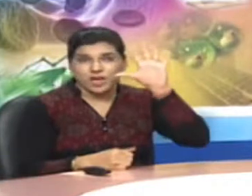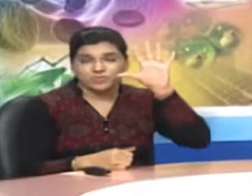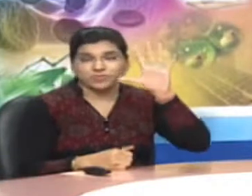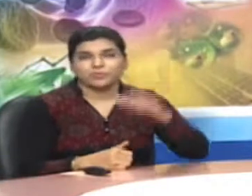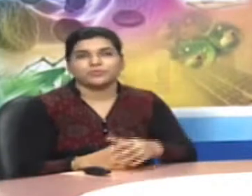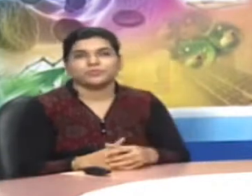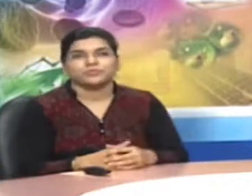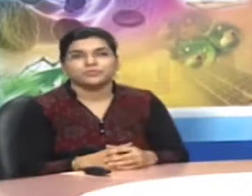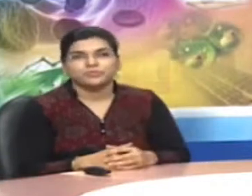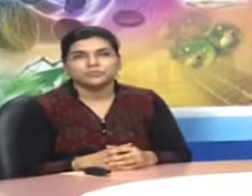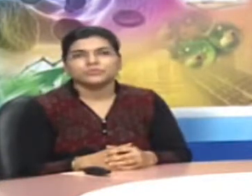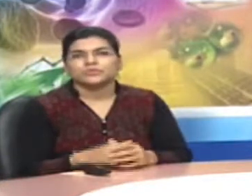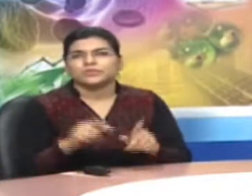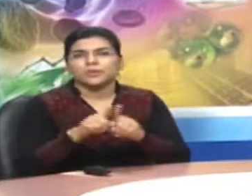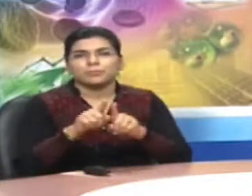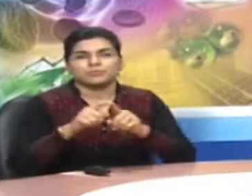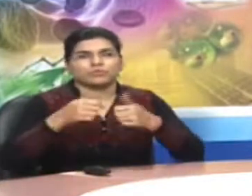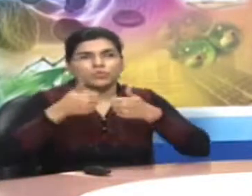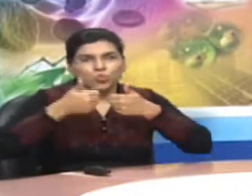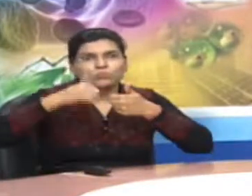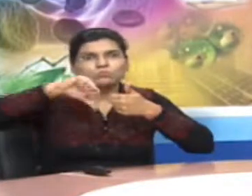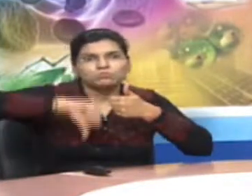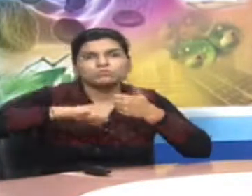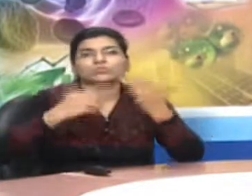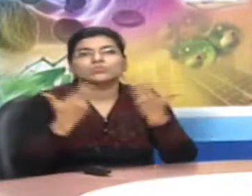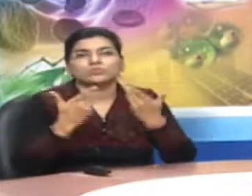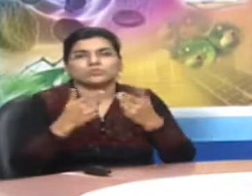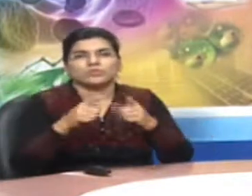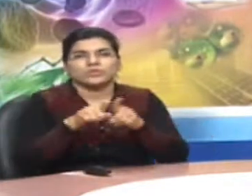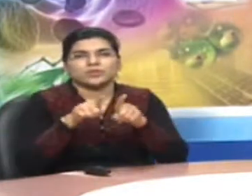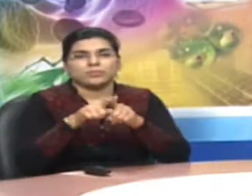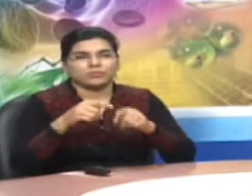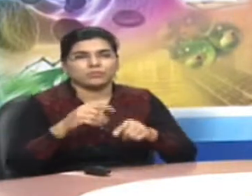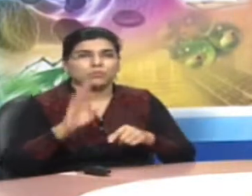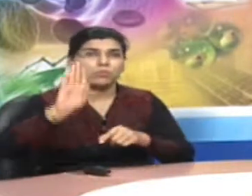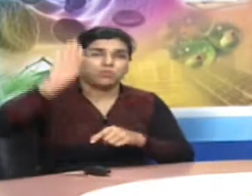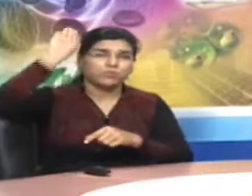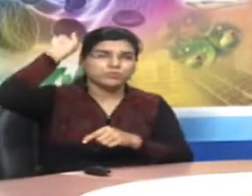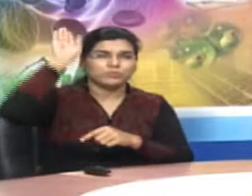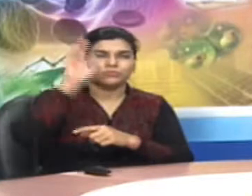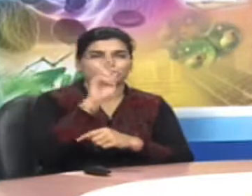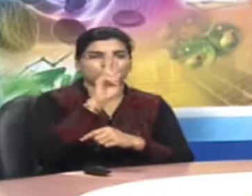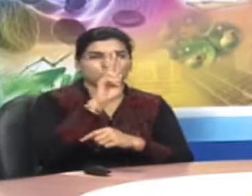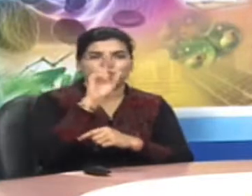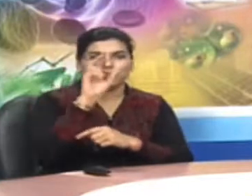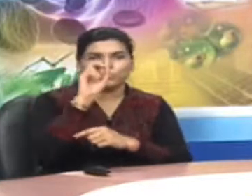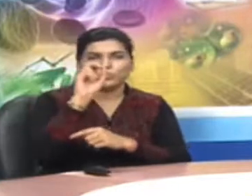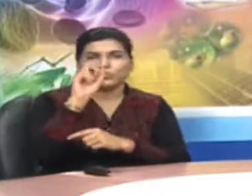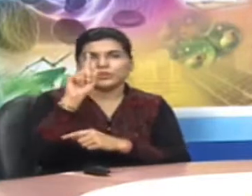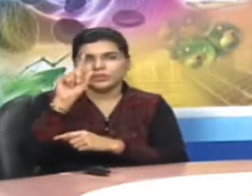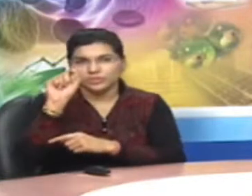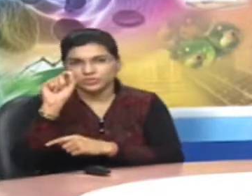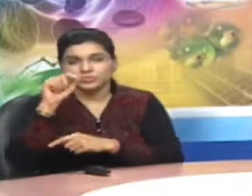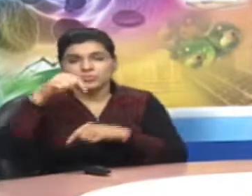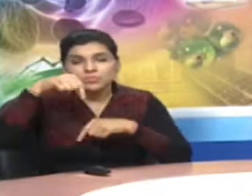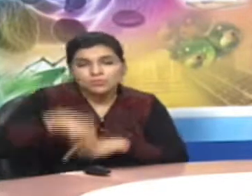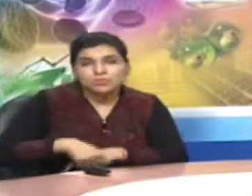And the fifth, there is comparison, where you can compare the